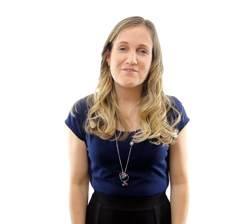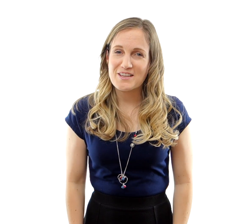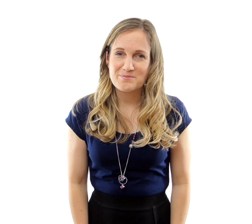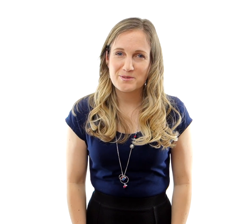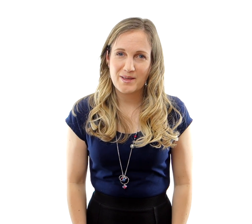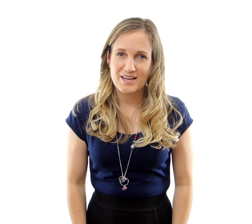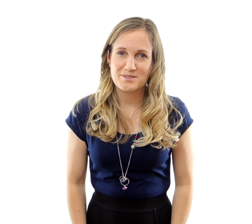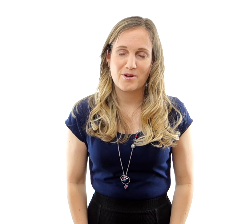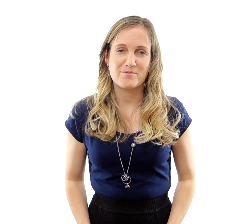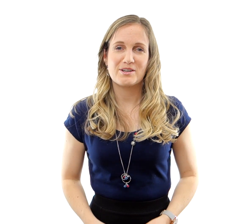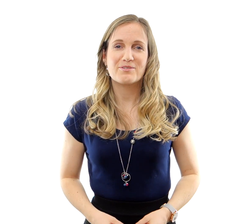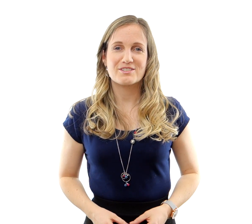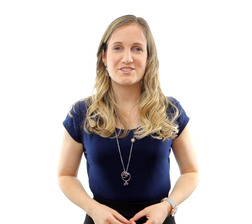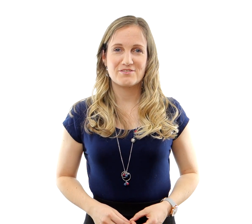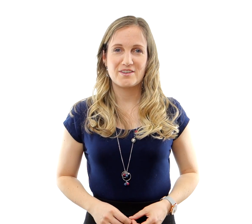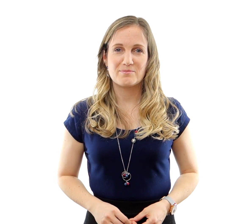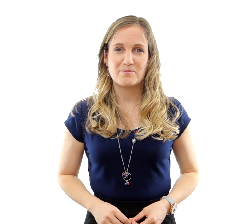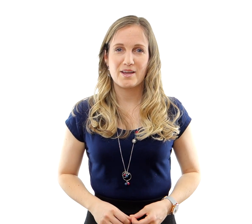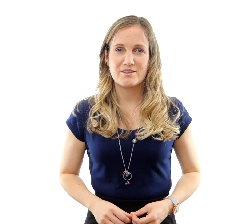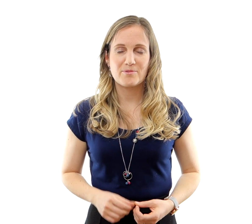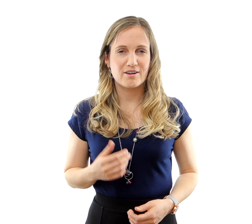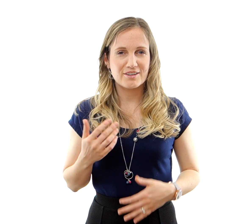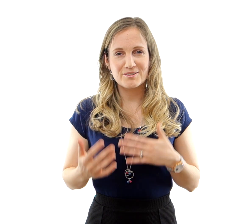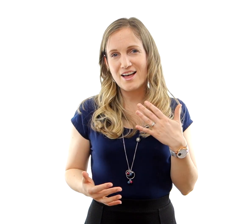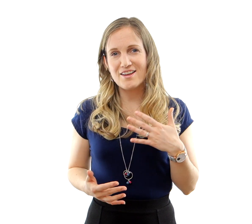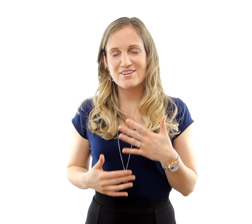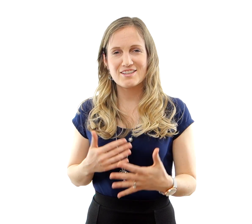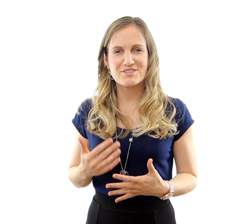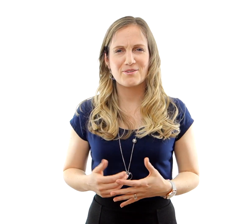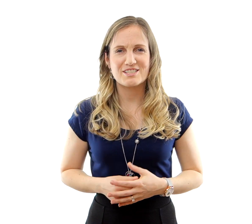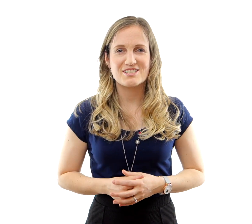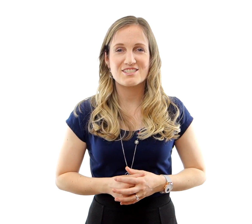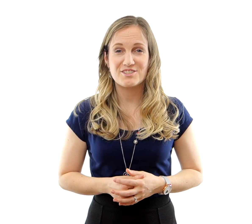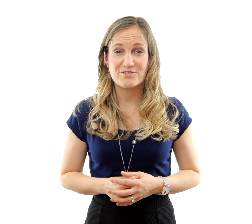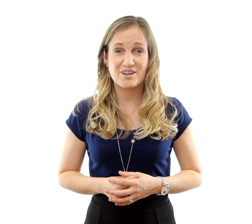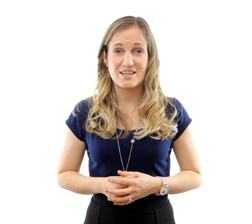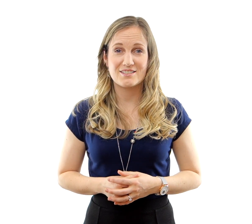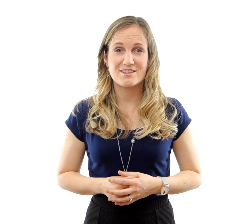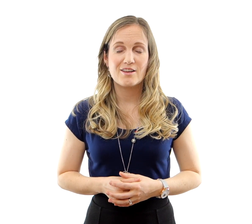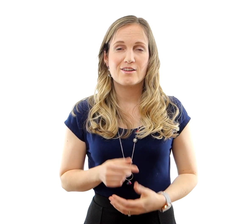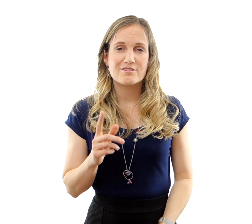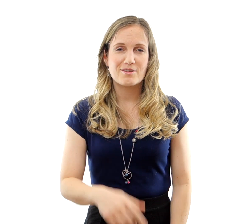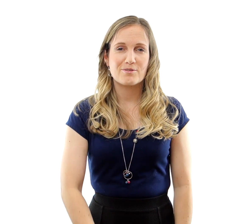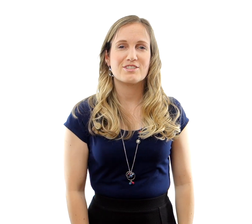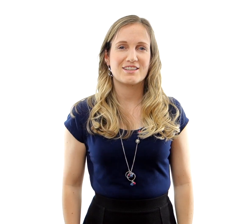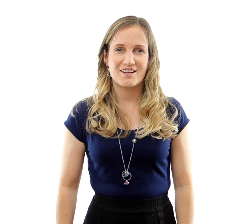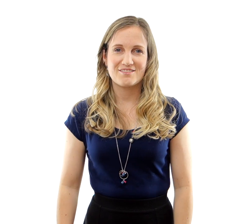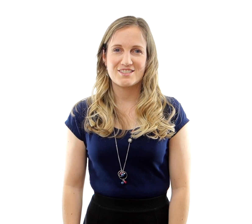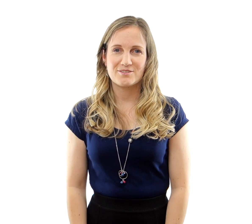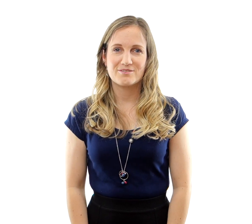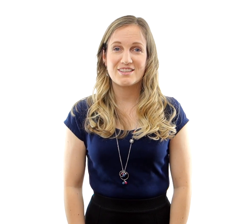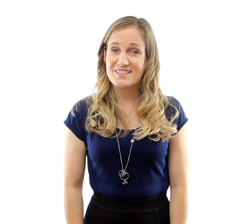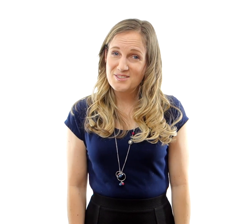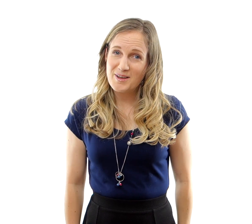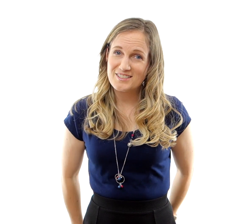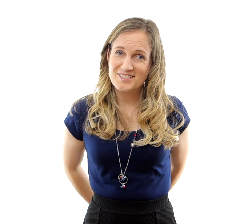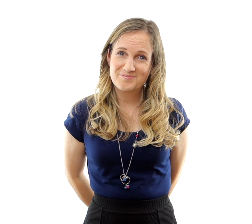Facebook page, Primary Choristers Facebook page, where I'll go live and answer questions and do trainings. So check that out too. Thanks so much.